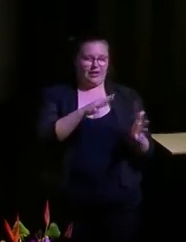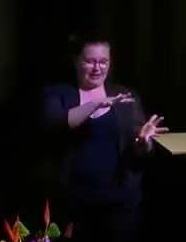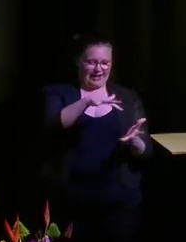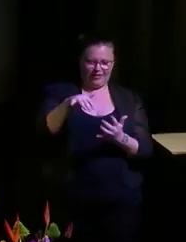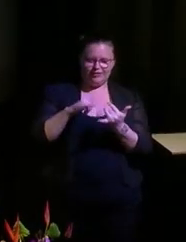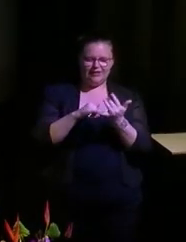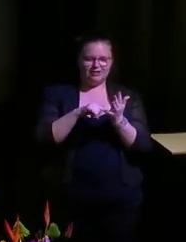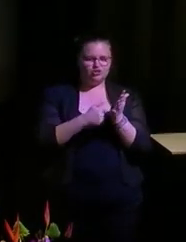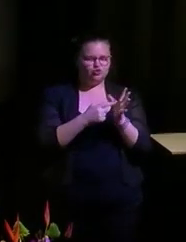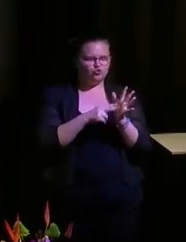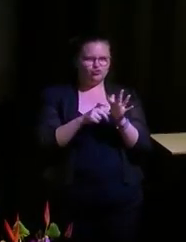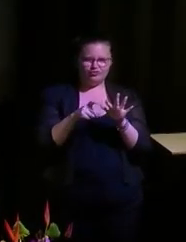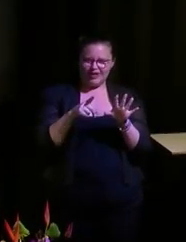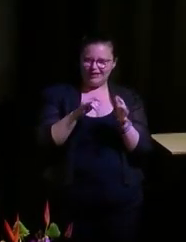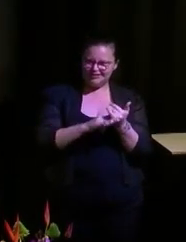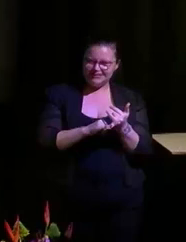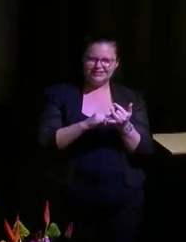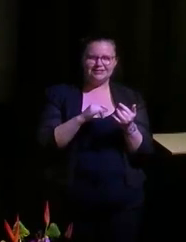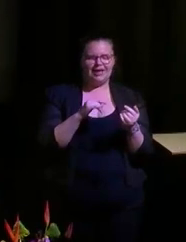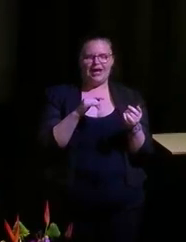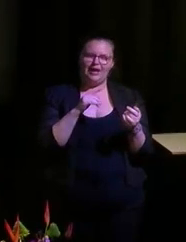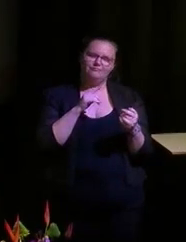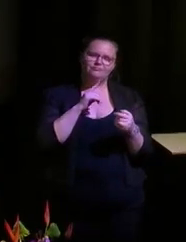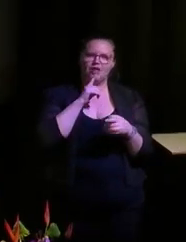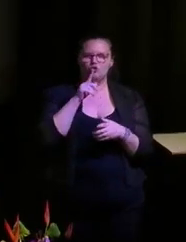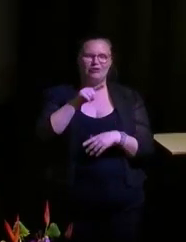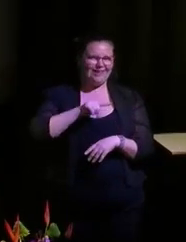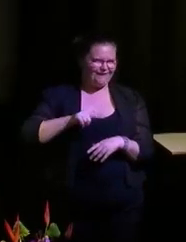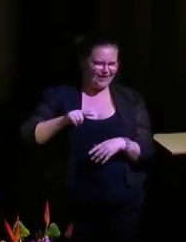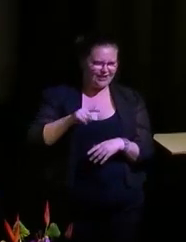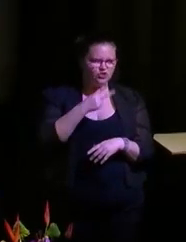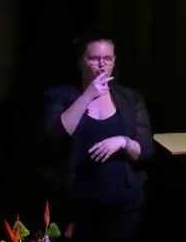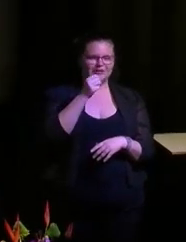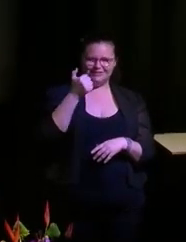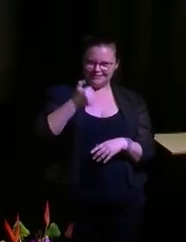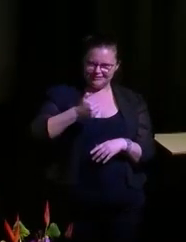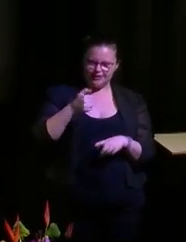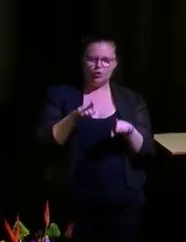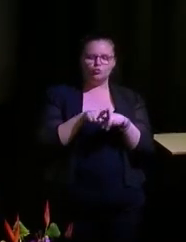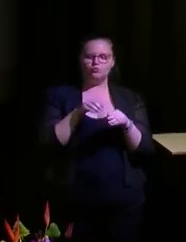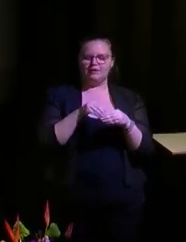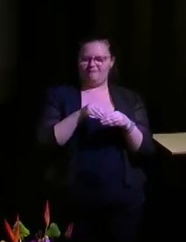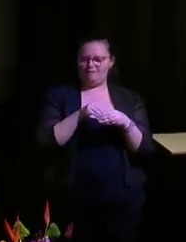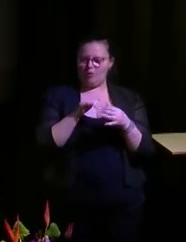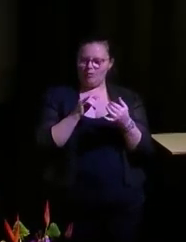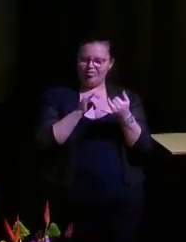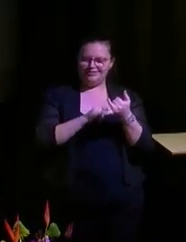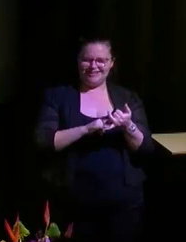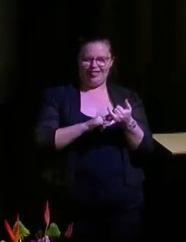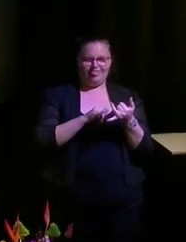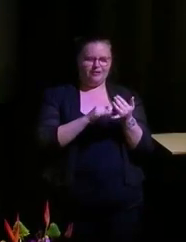by Freya Carmichael at Redlands Art Gallery in 2016, and participated in the South Stradbroke